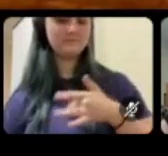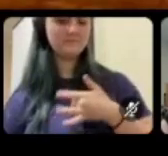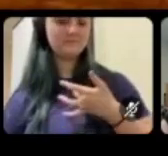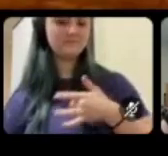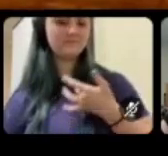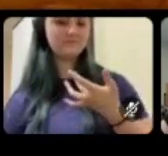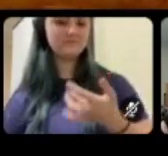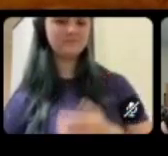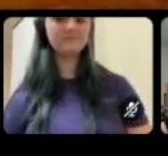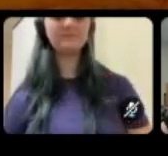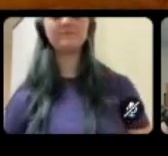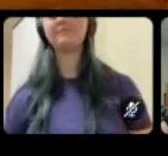it against your chest. Up.